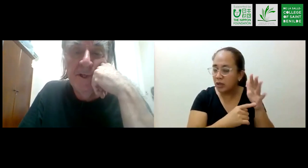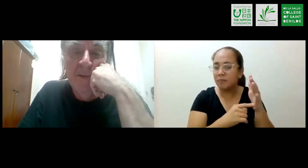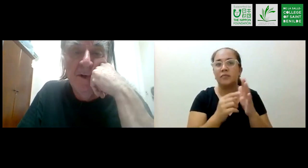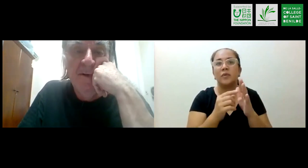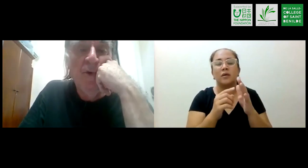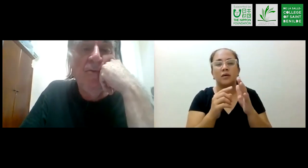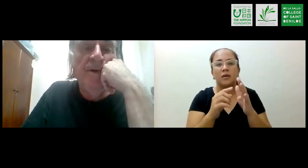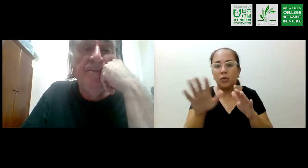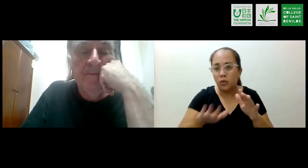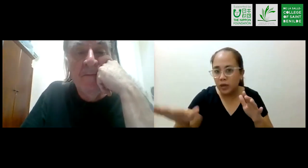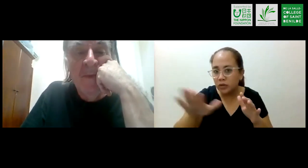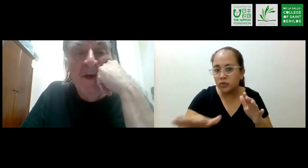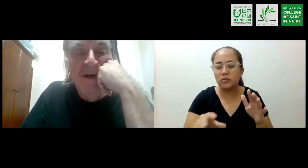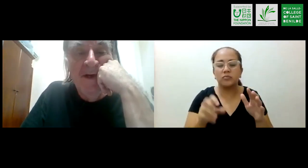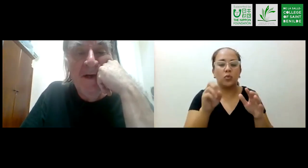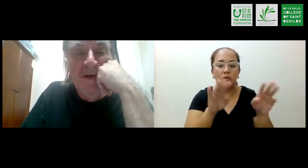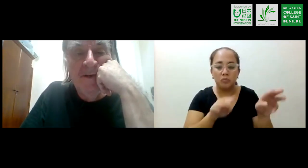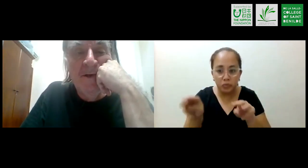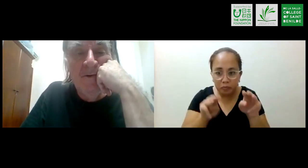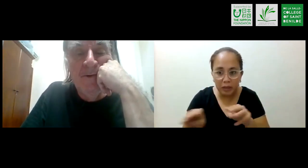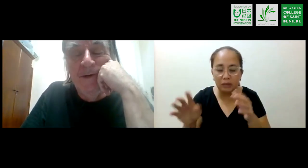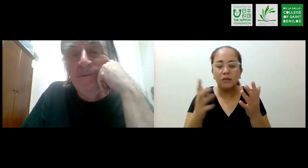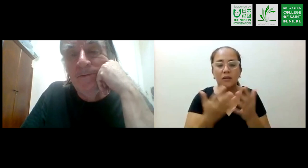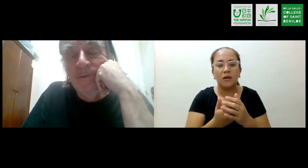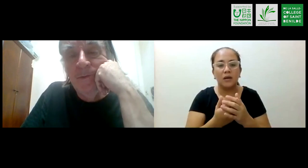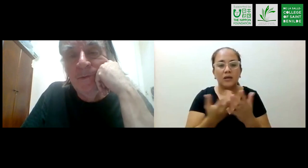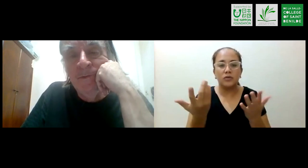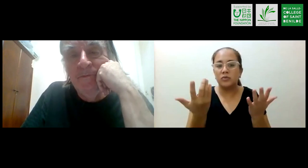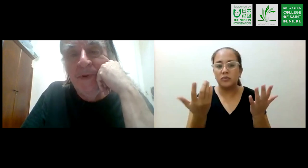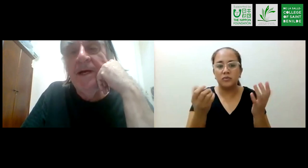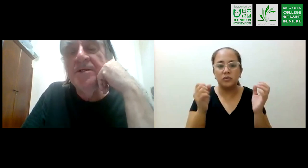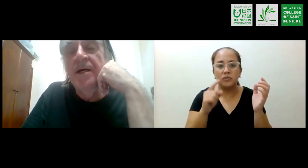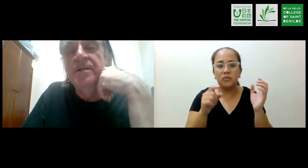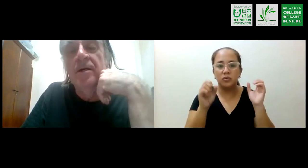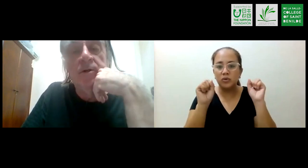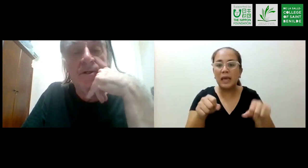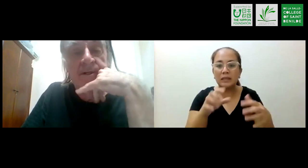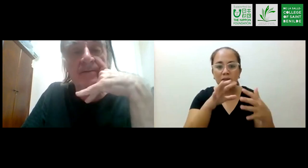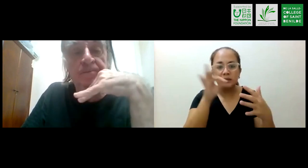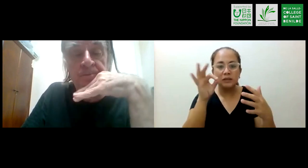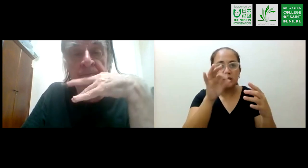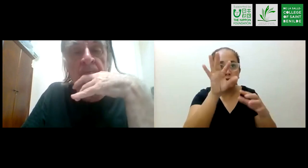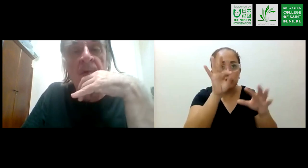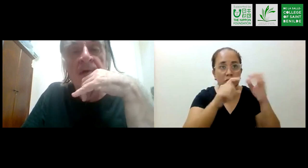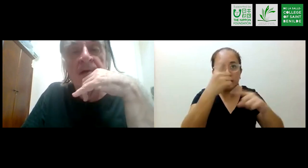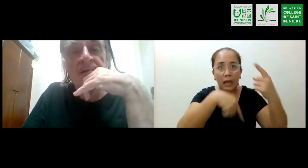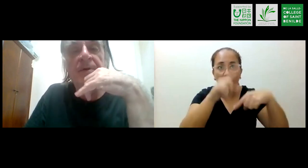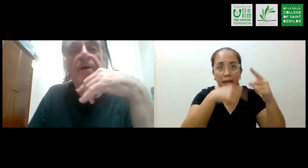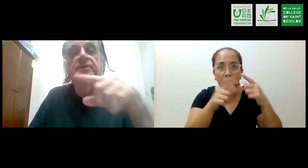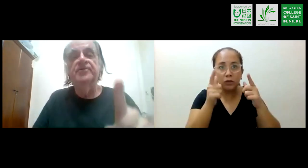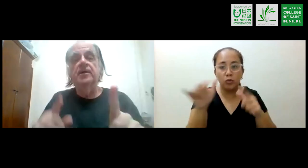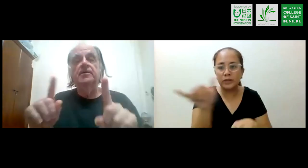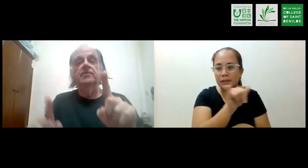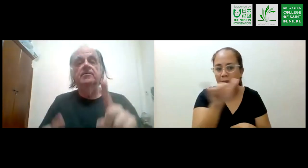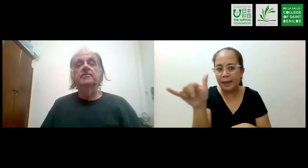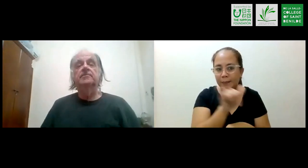or similar in movement. So you can pick out signs that look the same, pairs